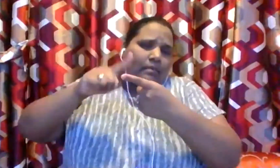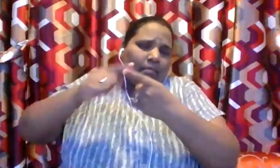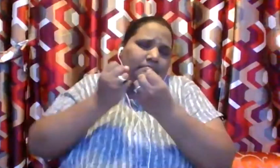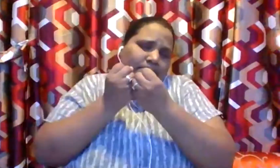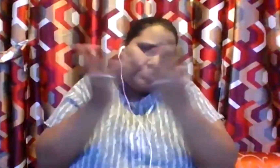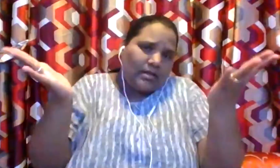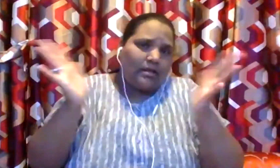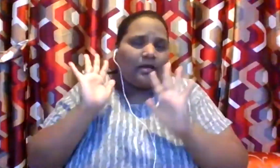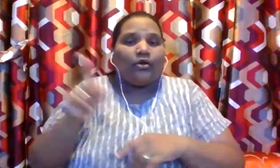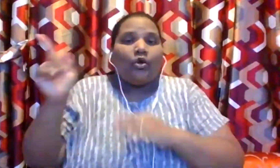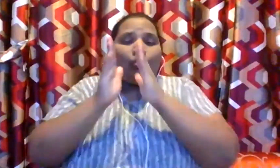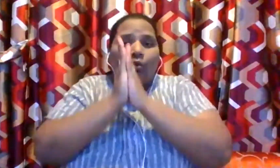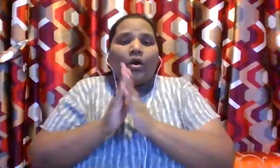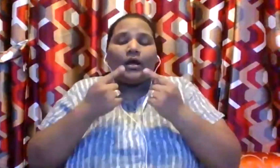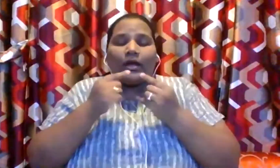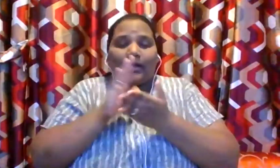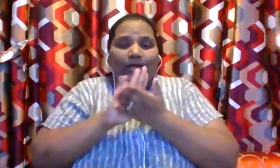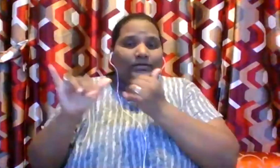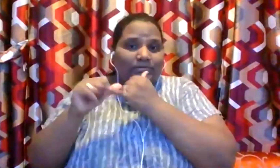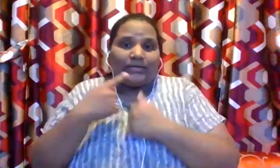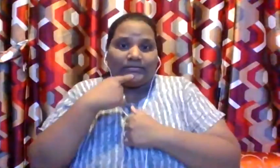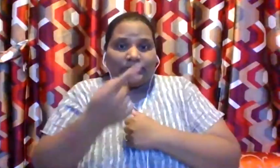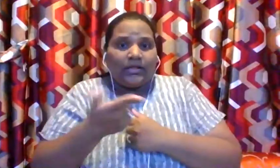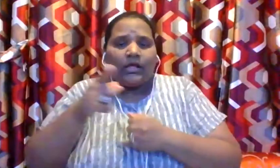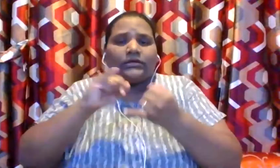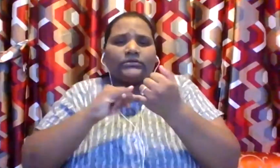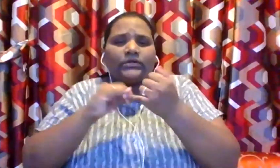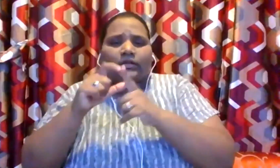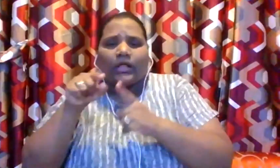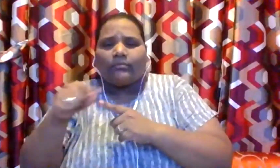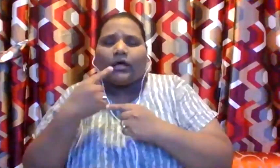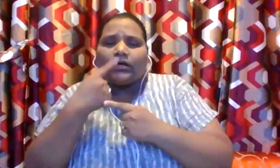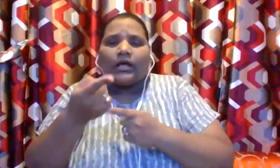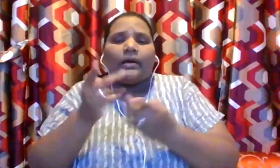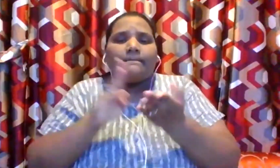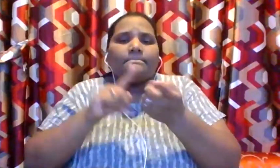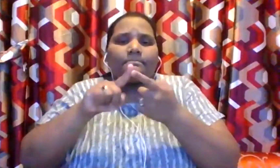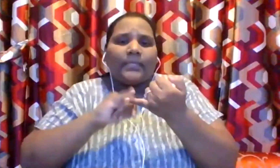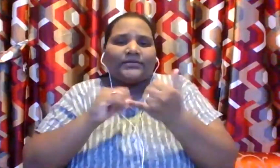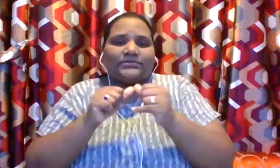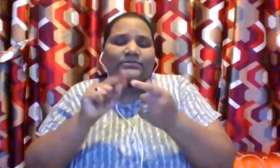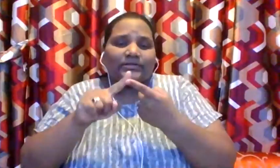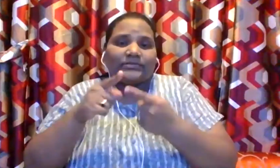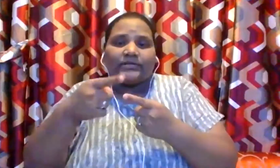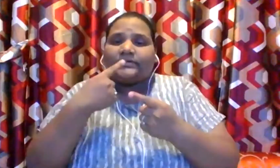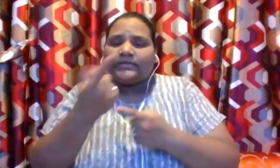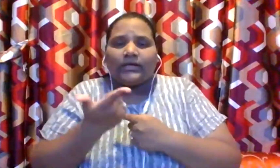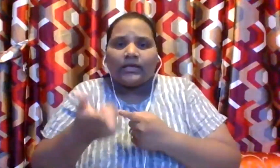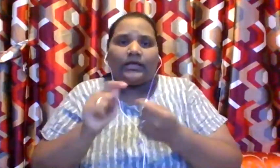Krishna gave about Sanatana Dharma, this message got lost and it got changed. Now, in order